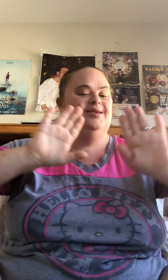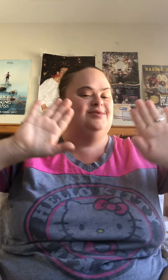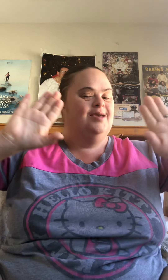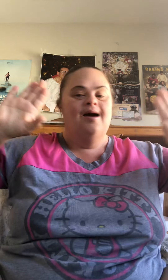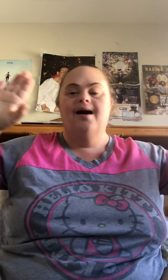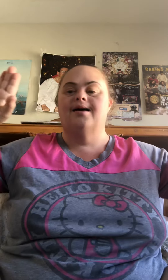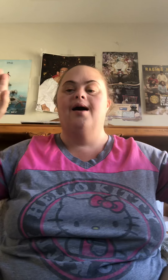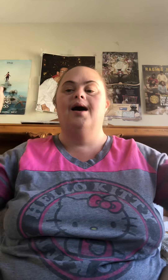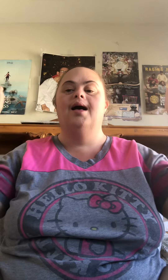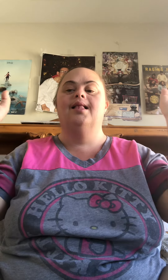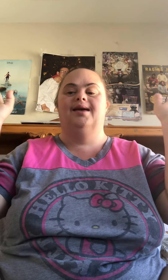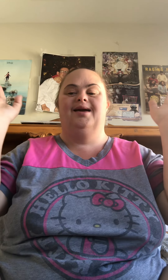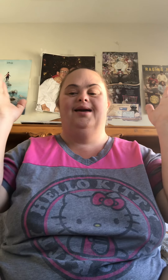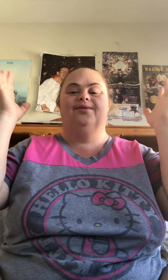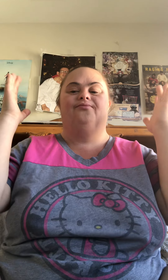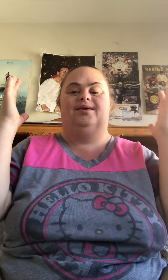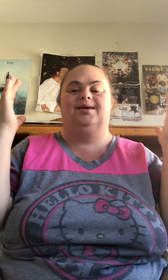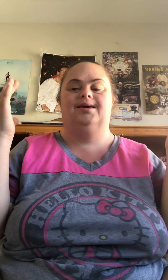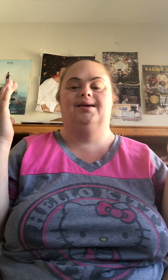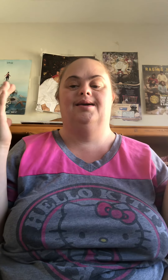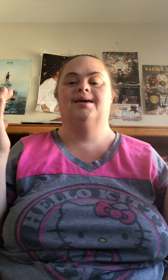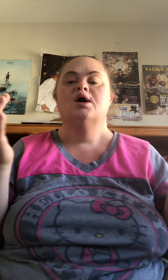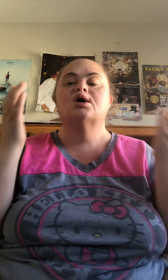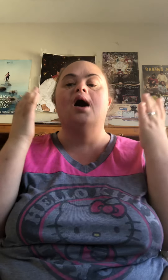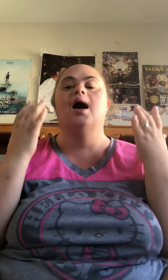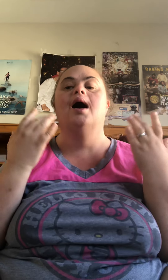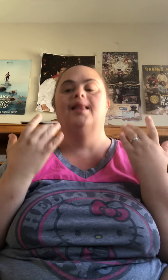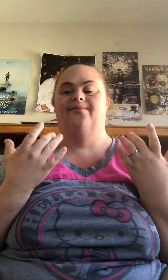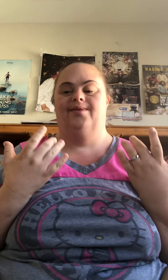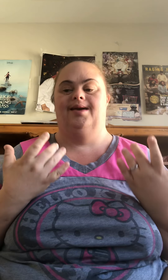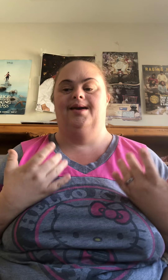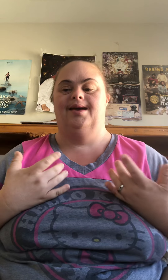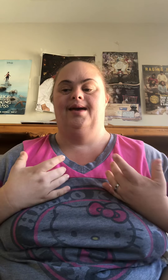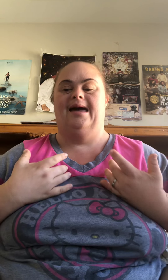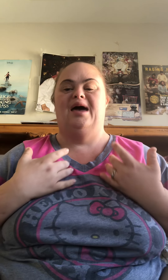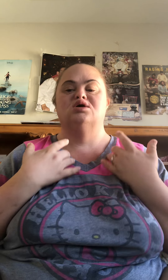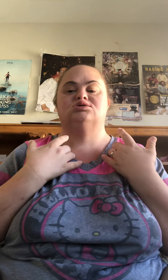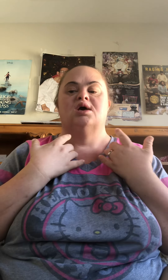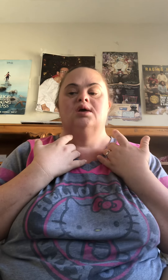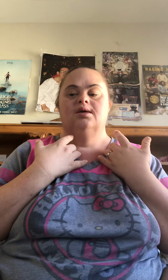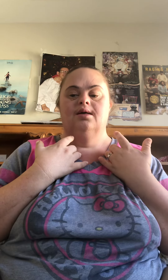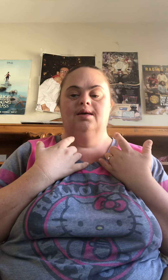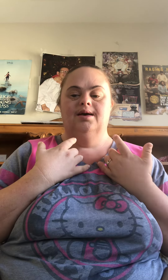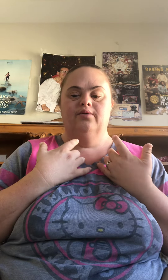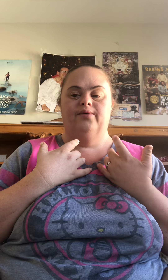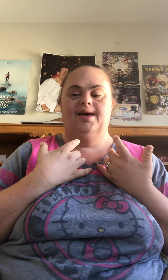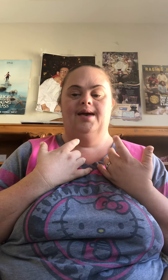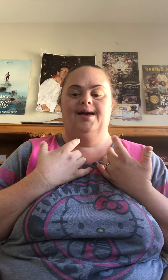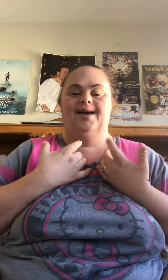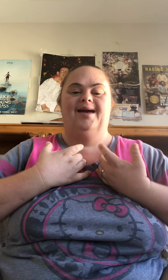Call in me Call in me Oh You have